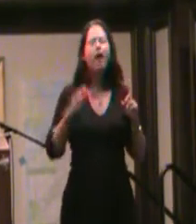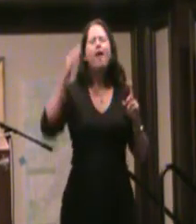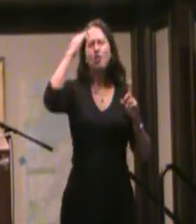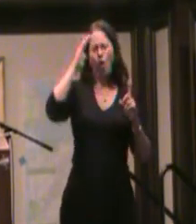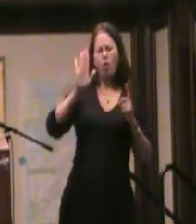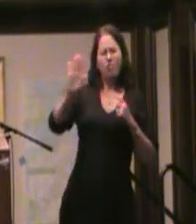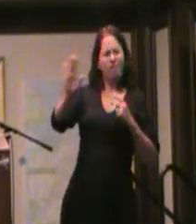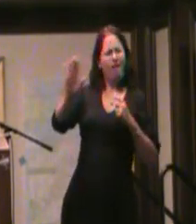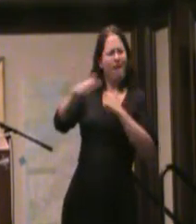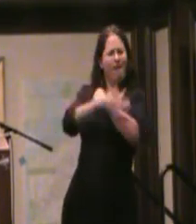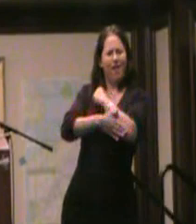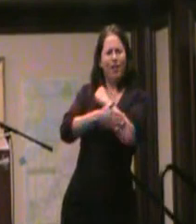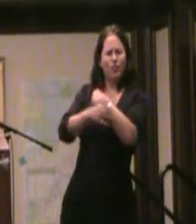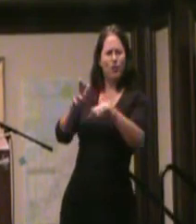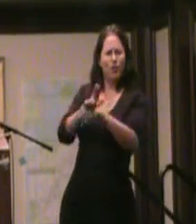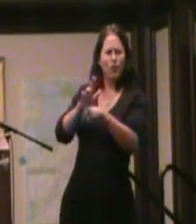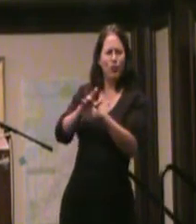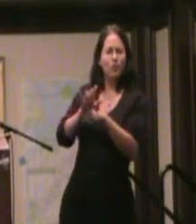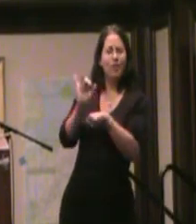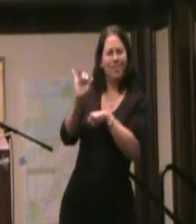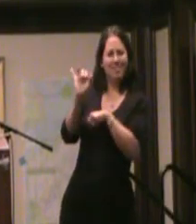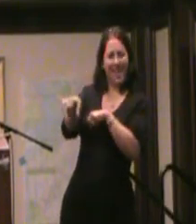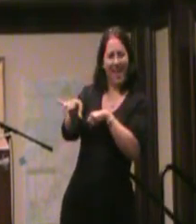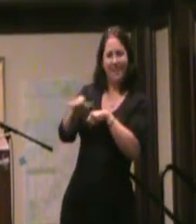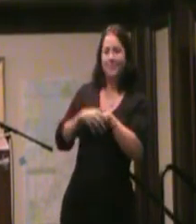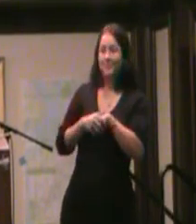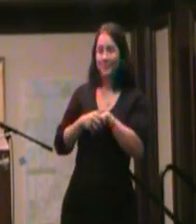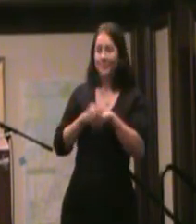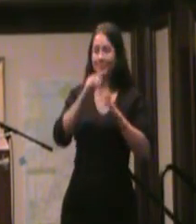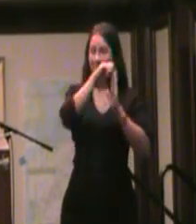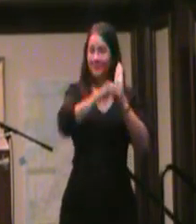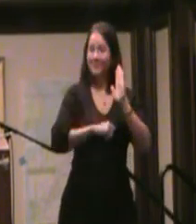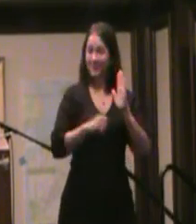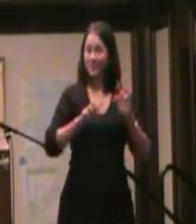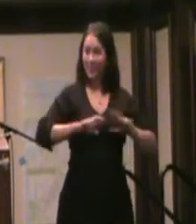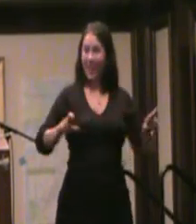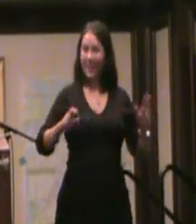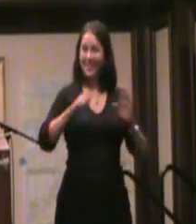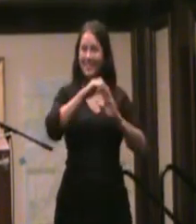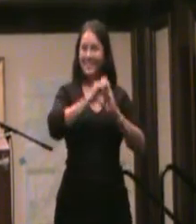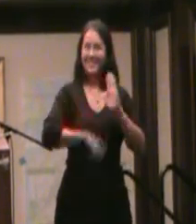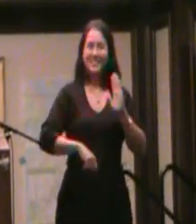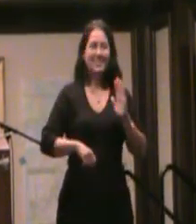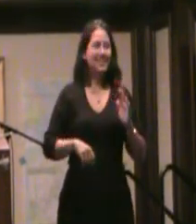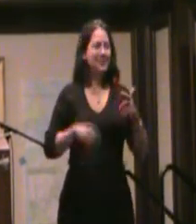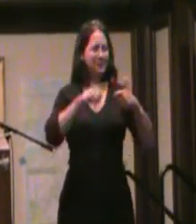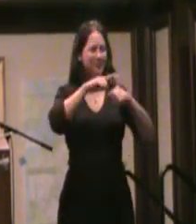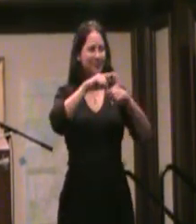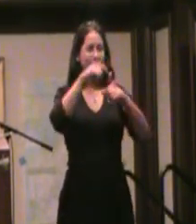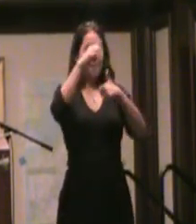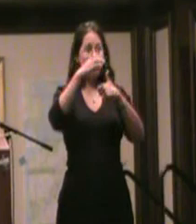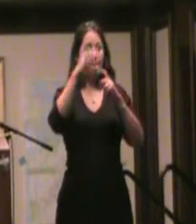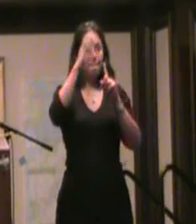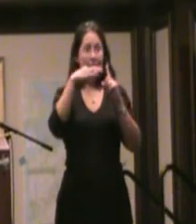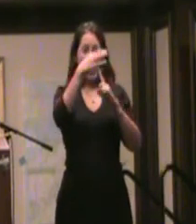know they use this other word. Okay? 5 words for beans.